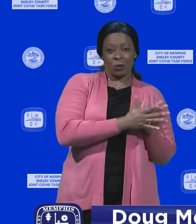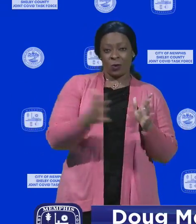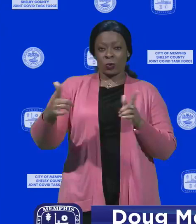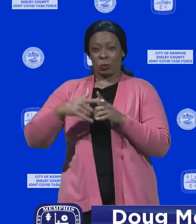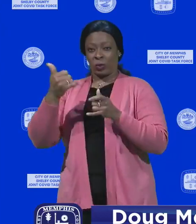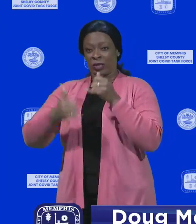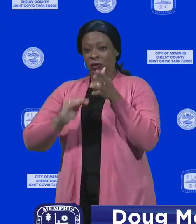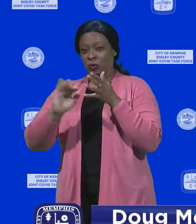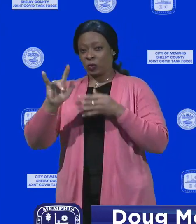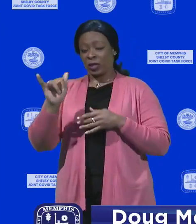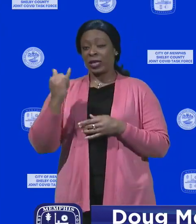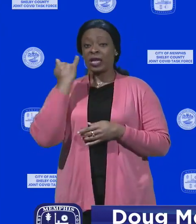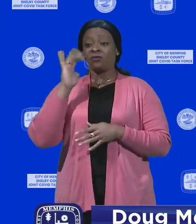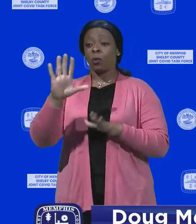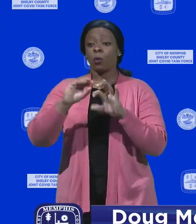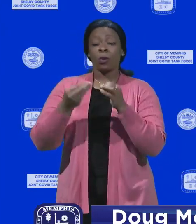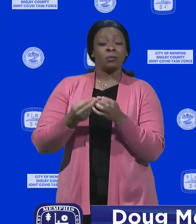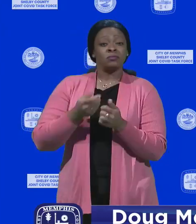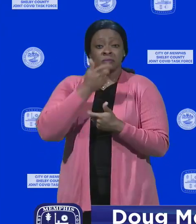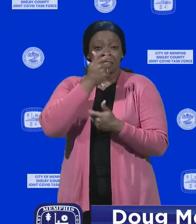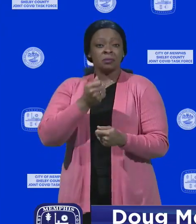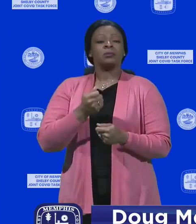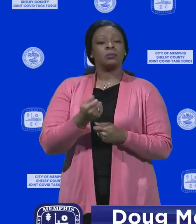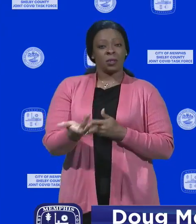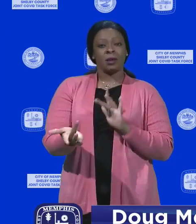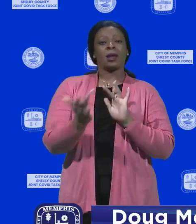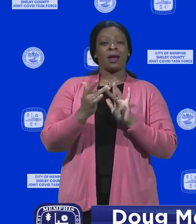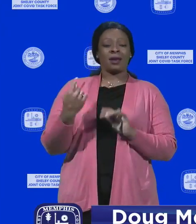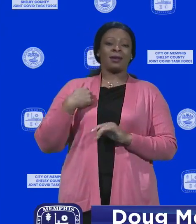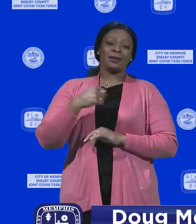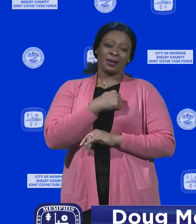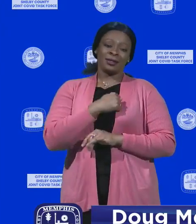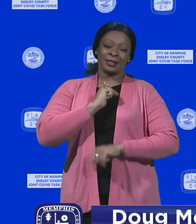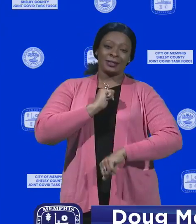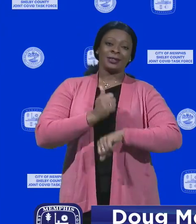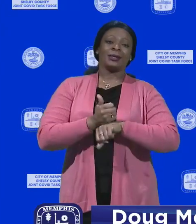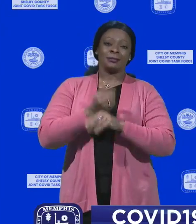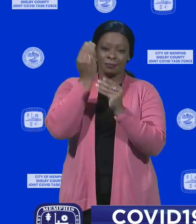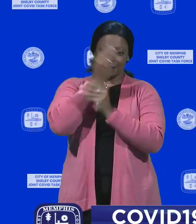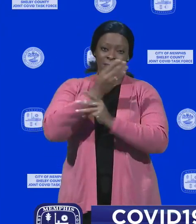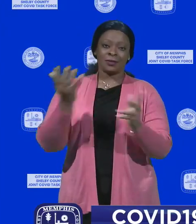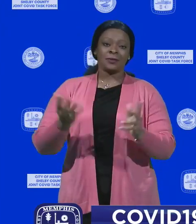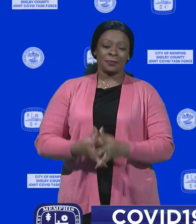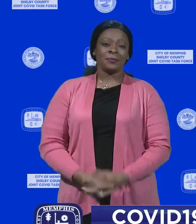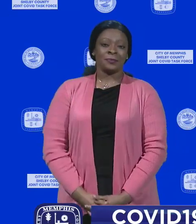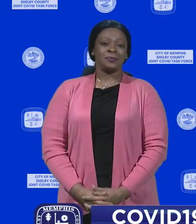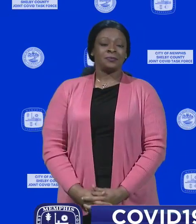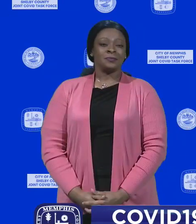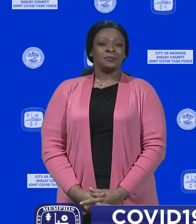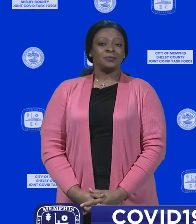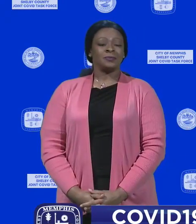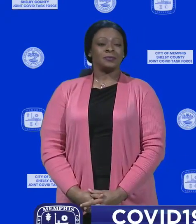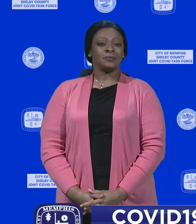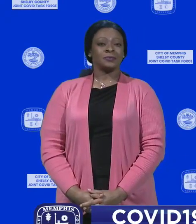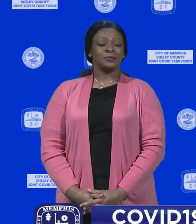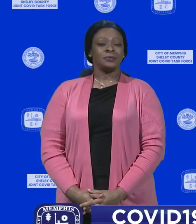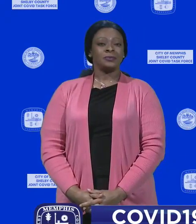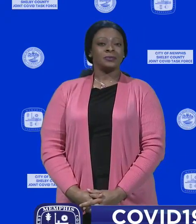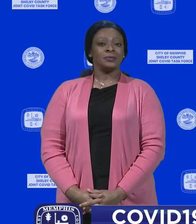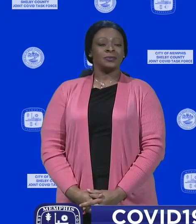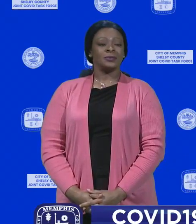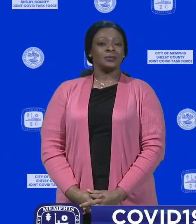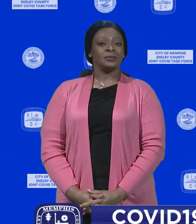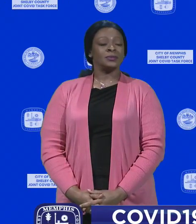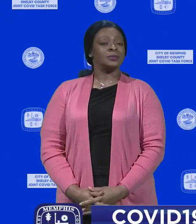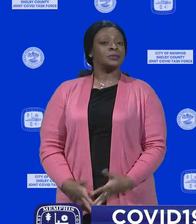have a little room, so if your organization would like one, please reach out and let us know. So what I'd